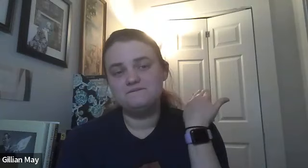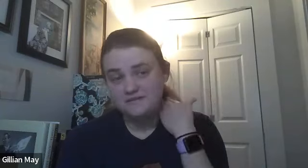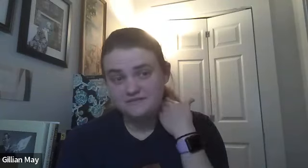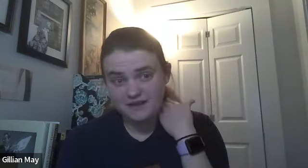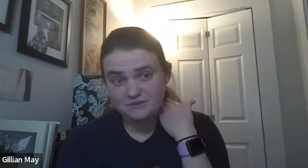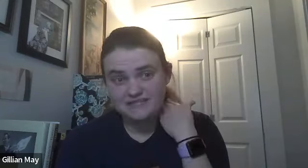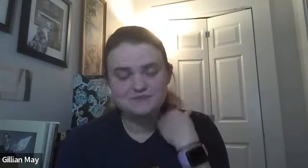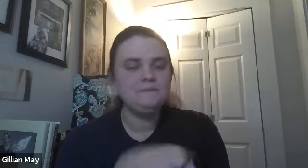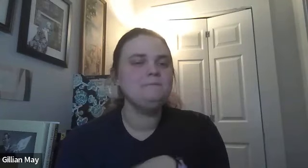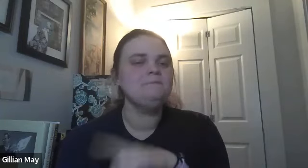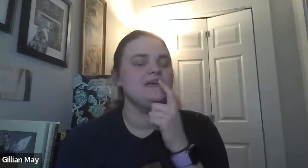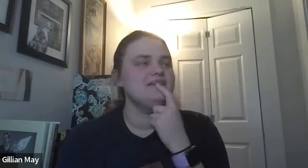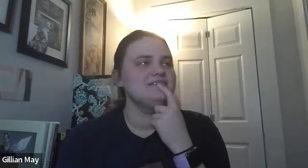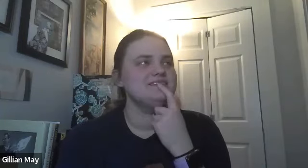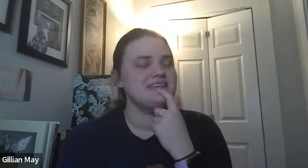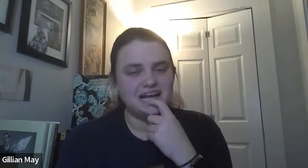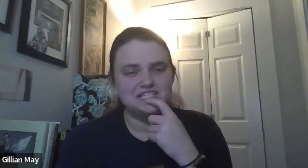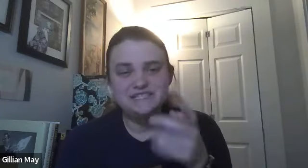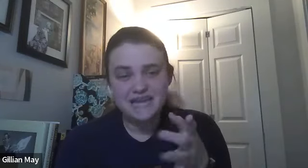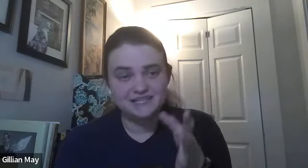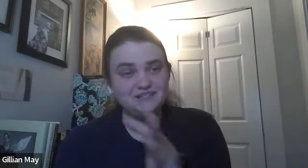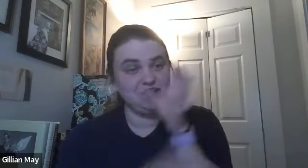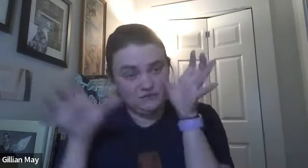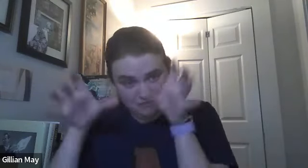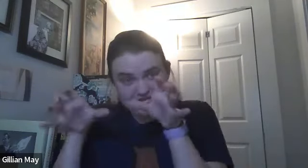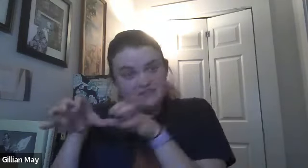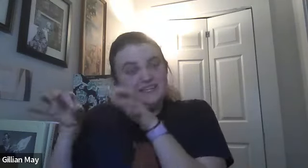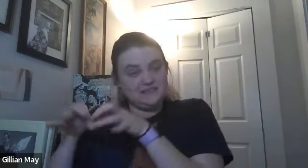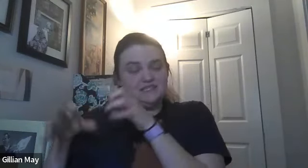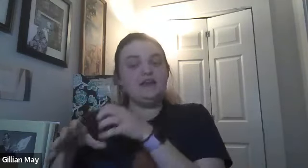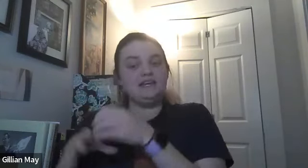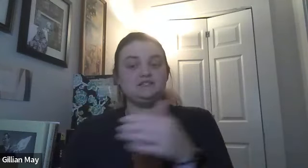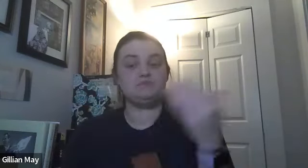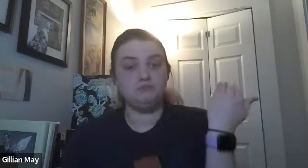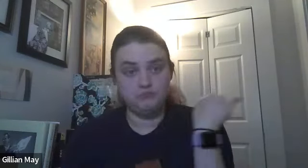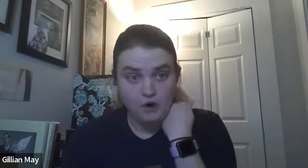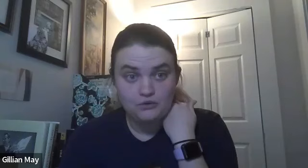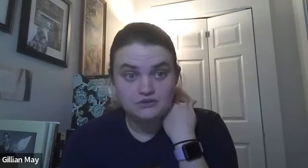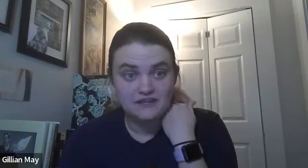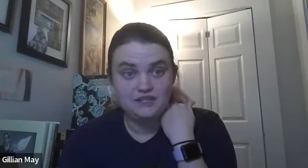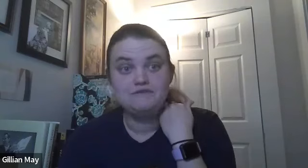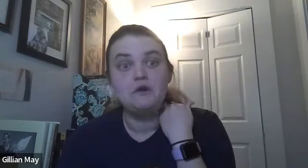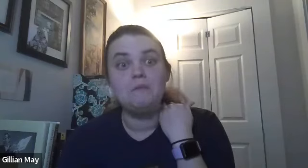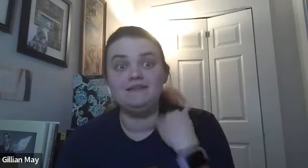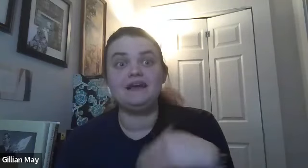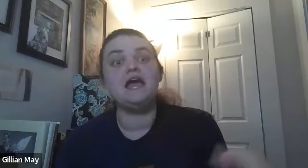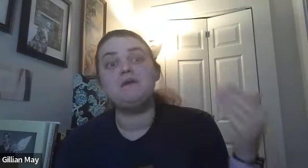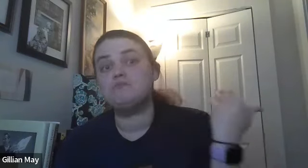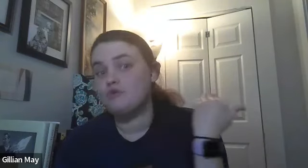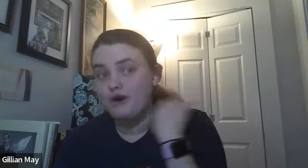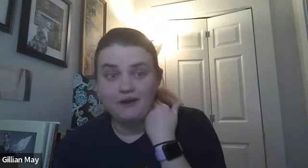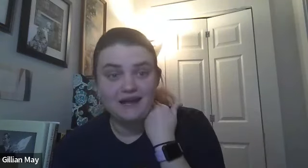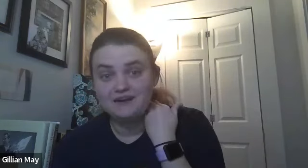Fun fact with this one. This is actually technically, originally the sign is broke. Like you have no money. Like I am broke. I got no